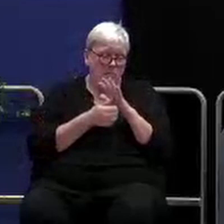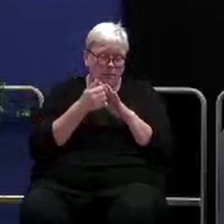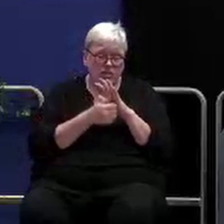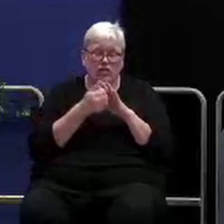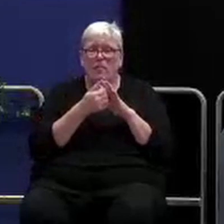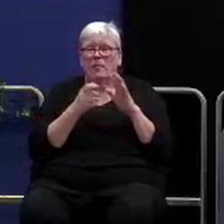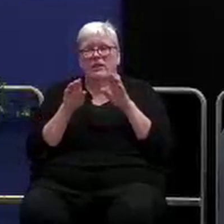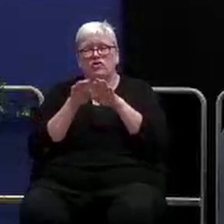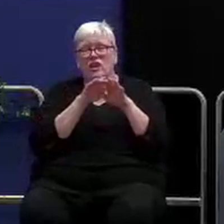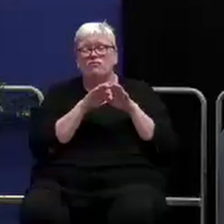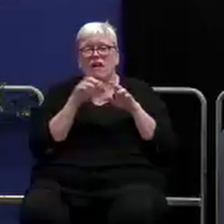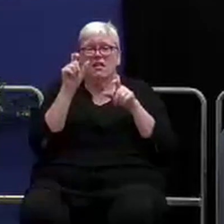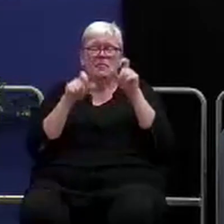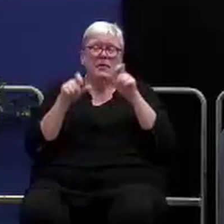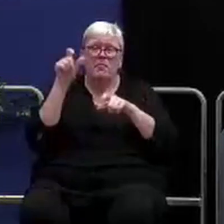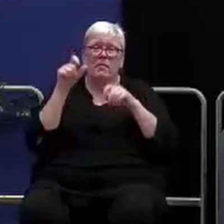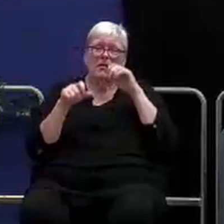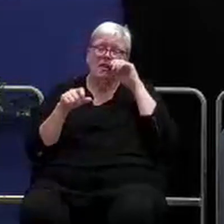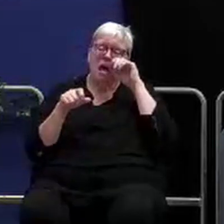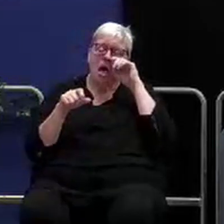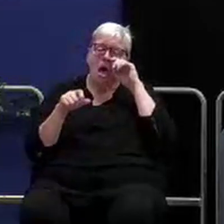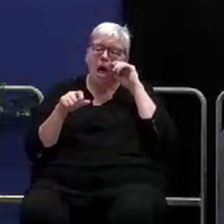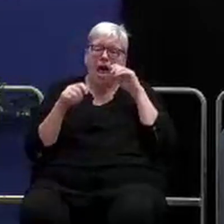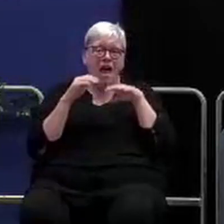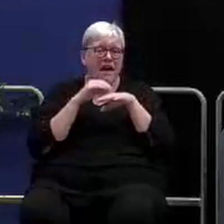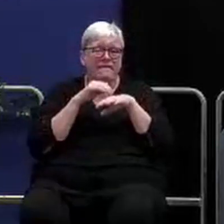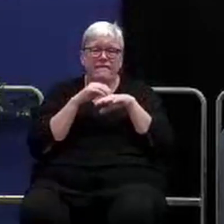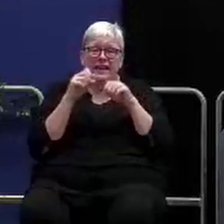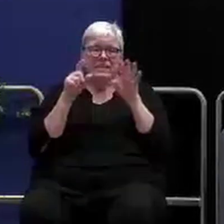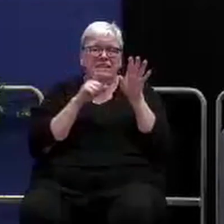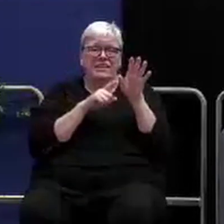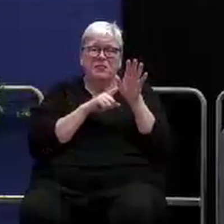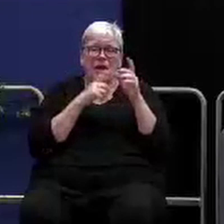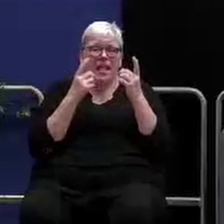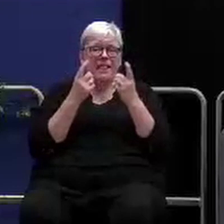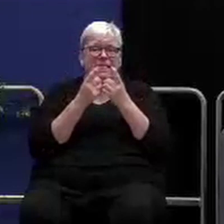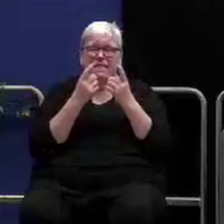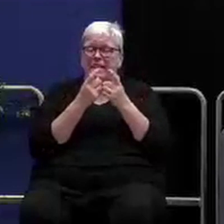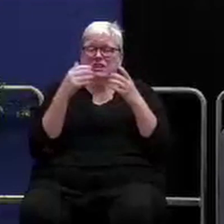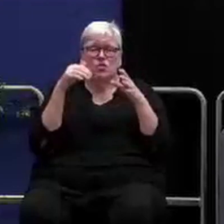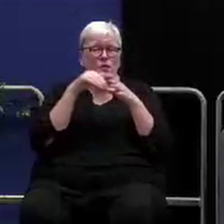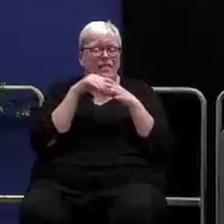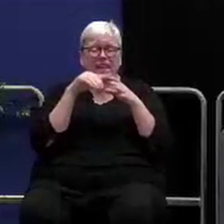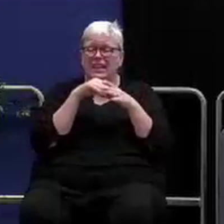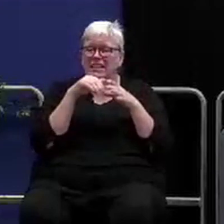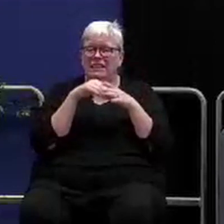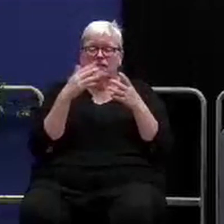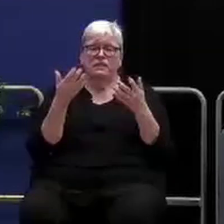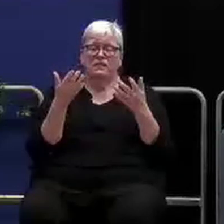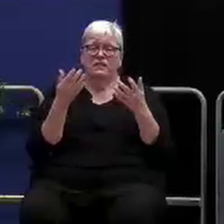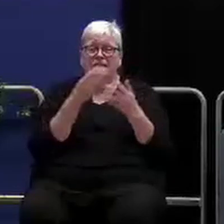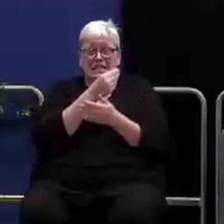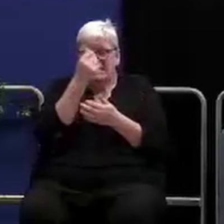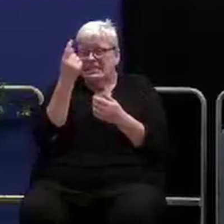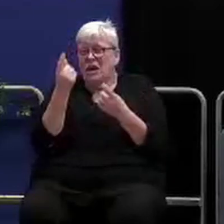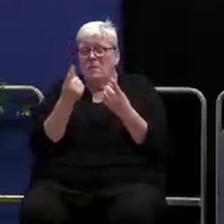is the people who are affected by things in it, there are some things I